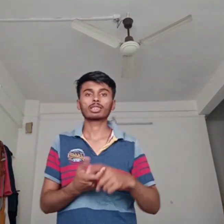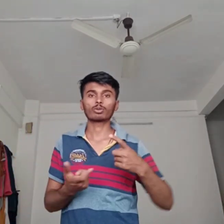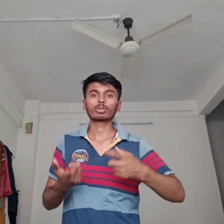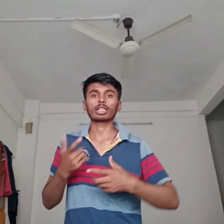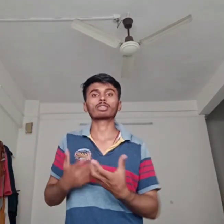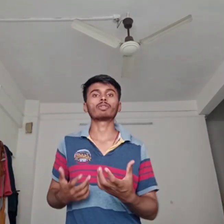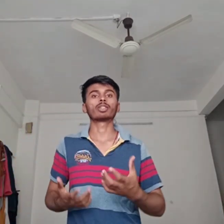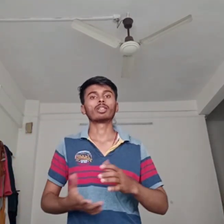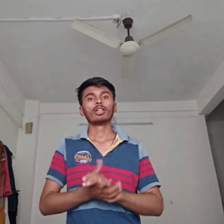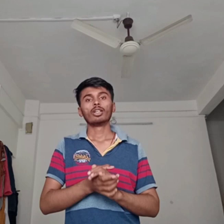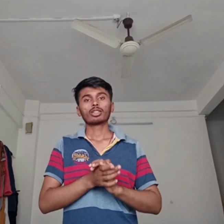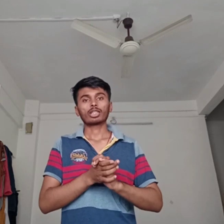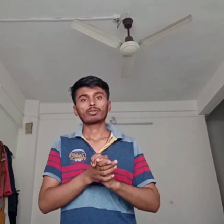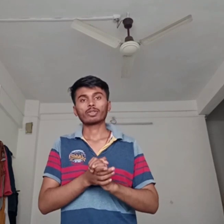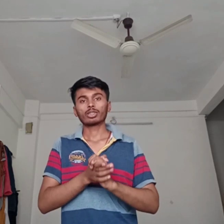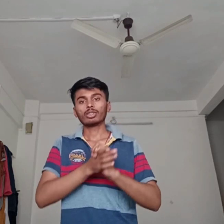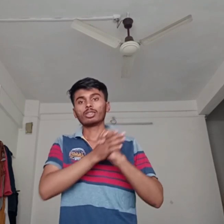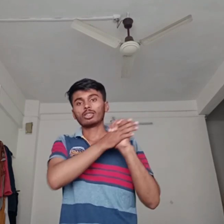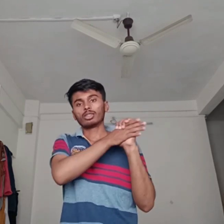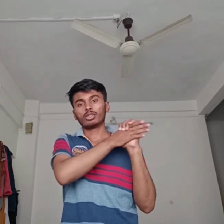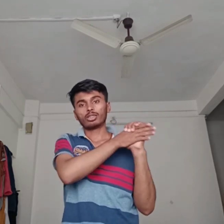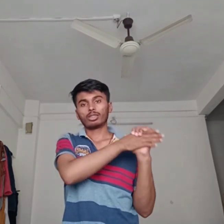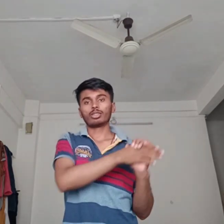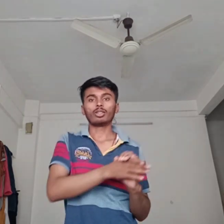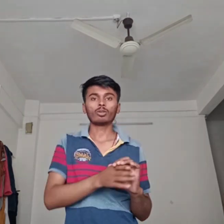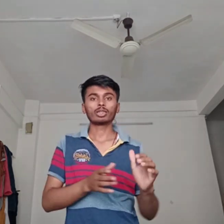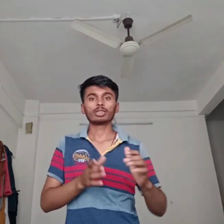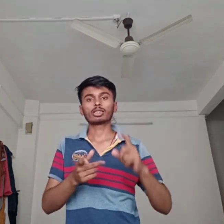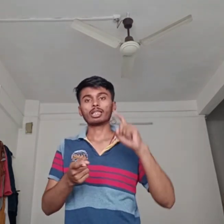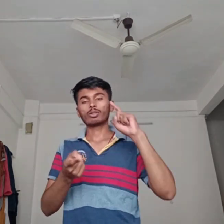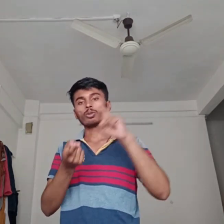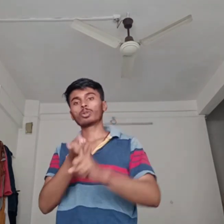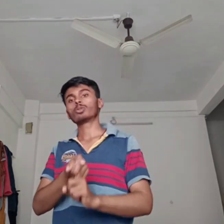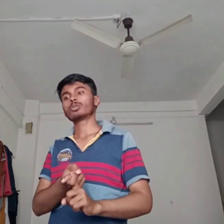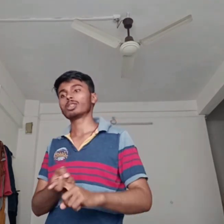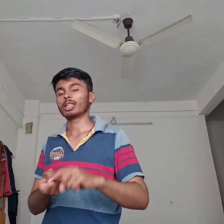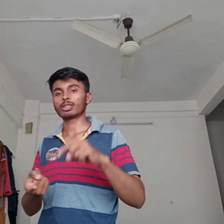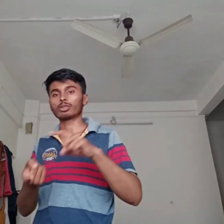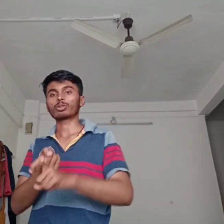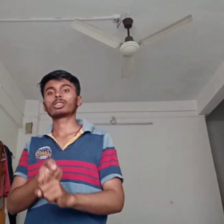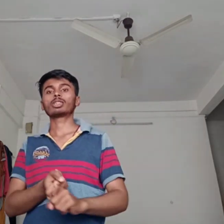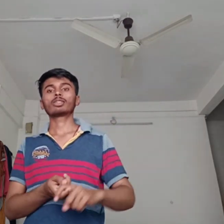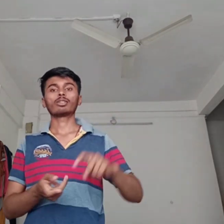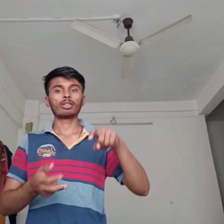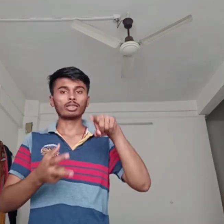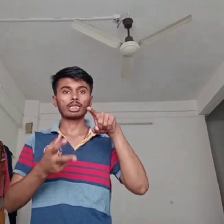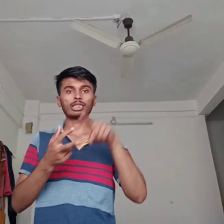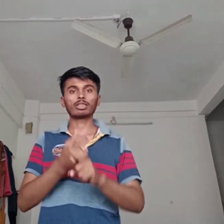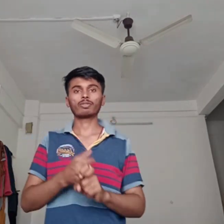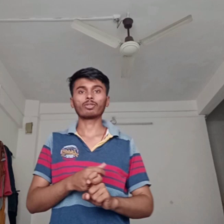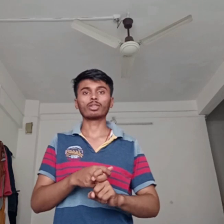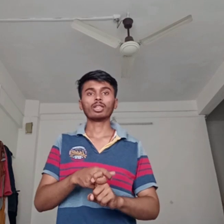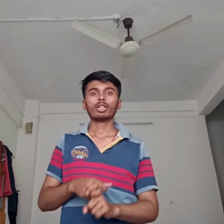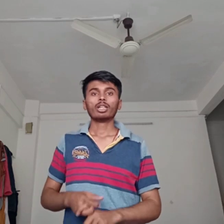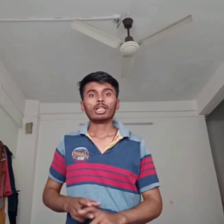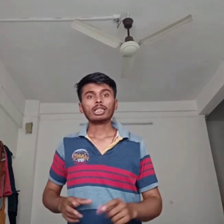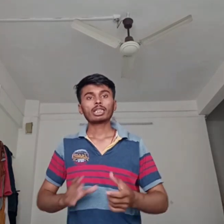to transport the all things like O2, like oxygen and digested food. It carry